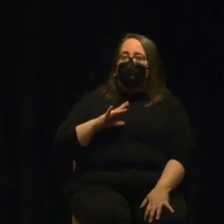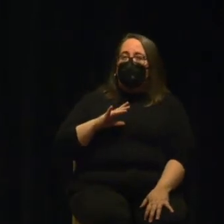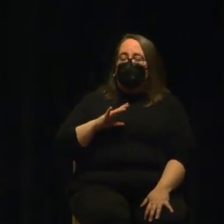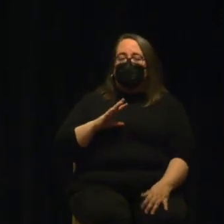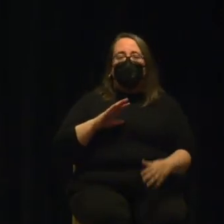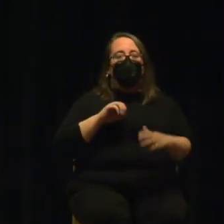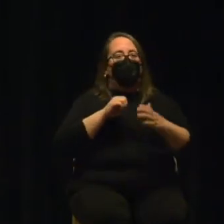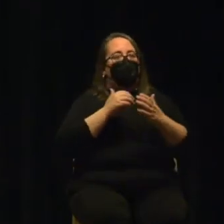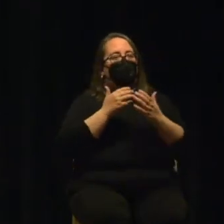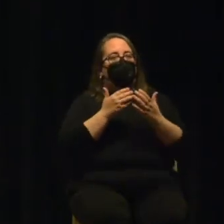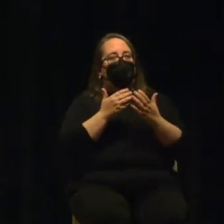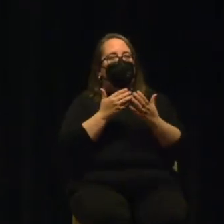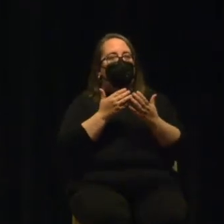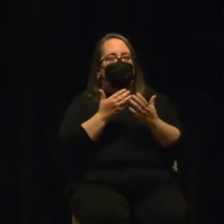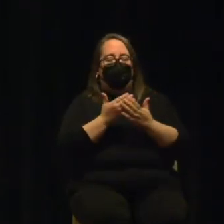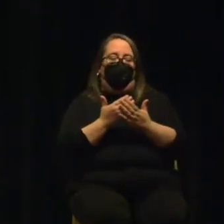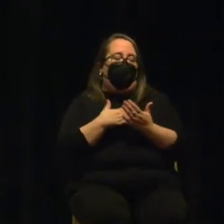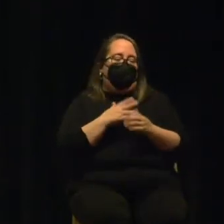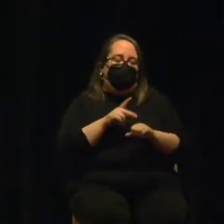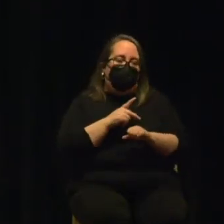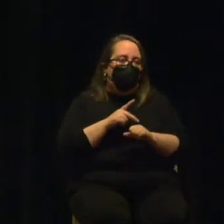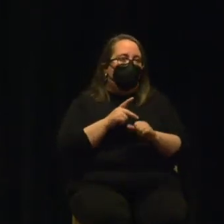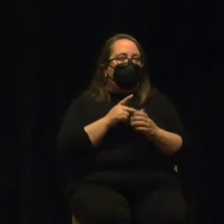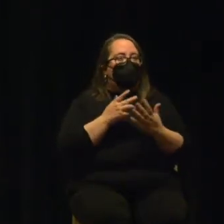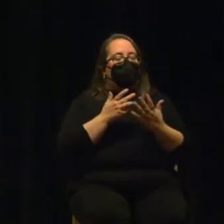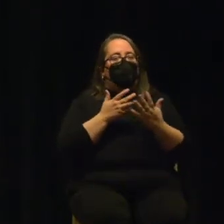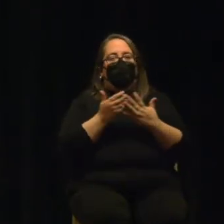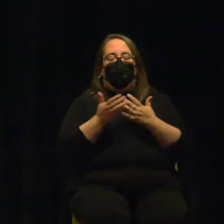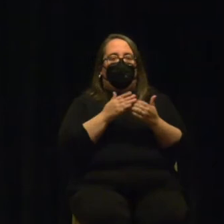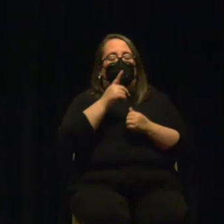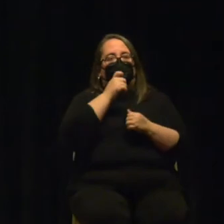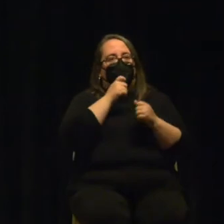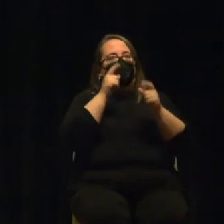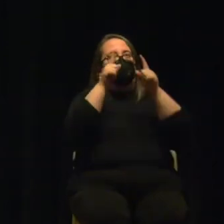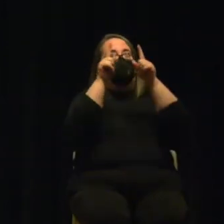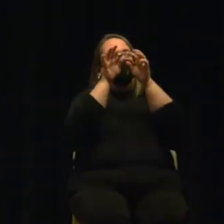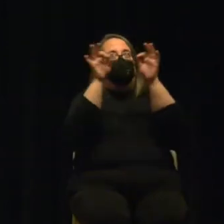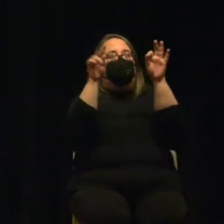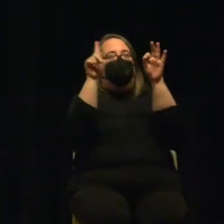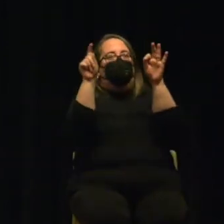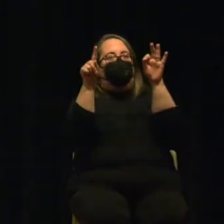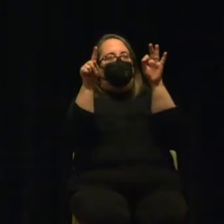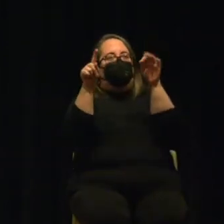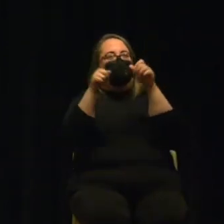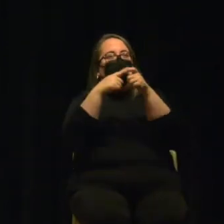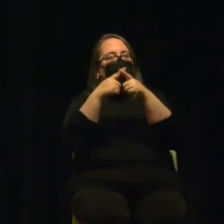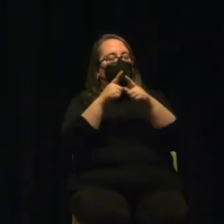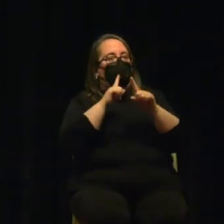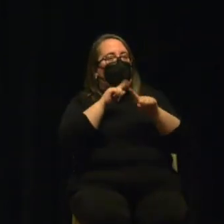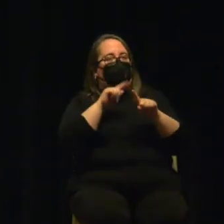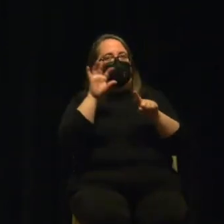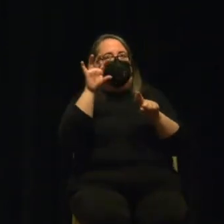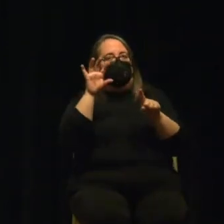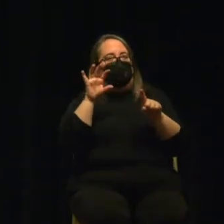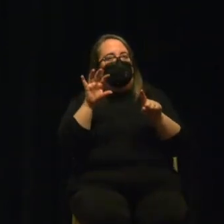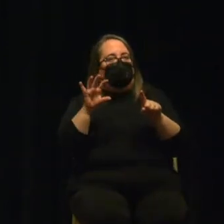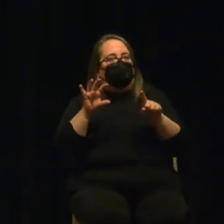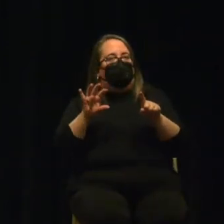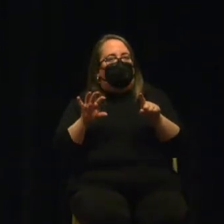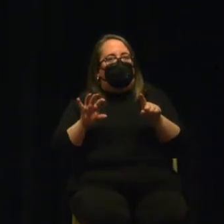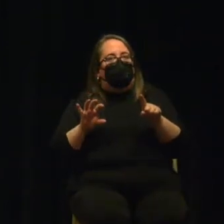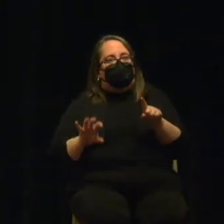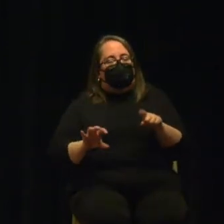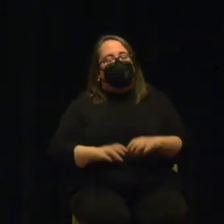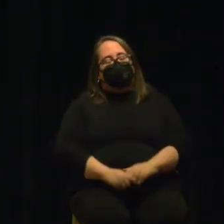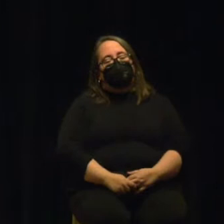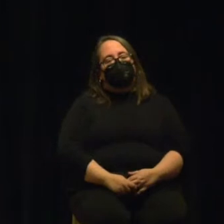All persona poetry, no matter who the persona is, should be answering a question. And so just on a basic level,